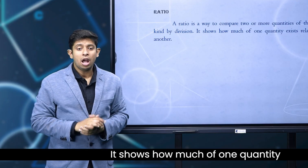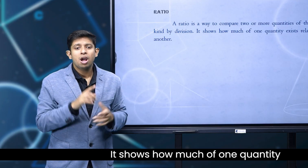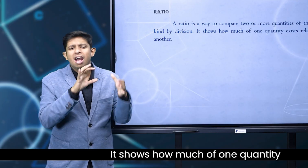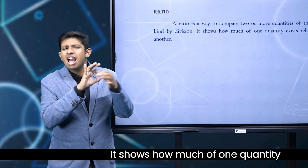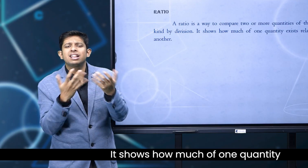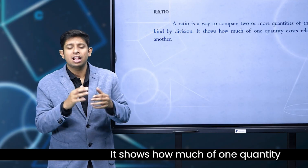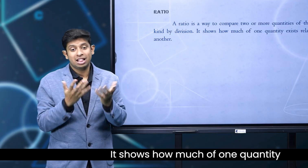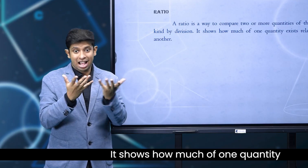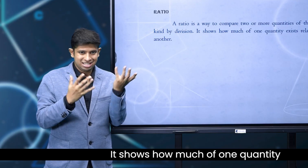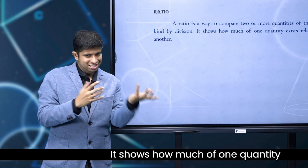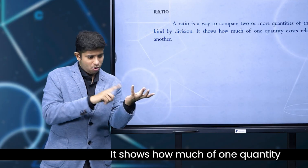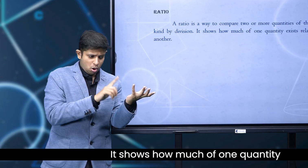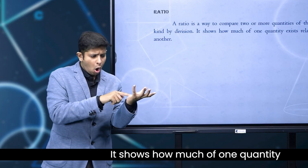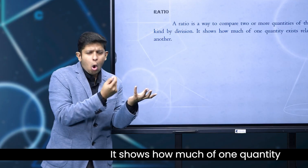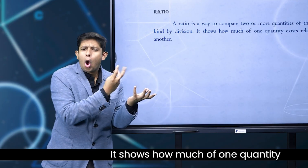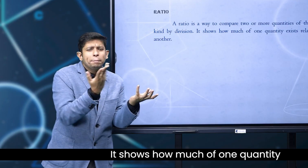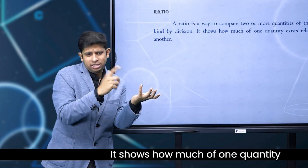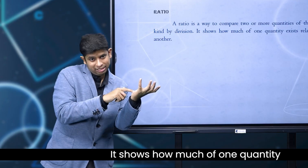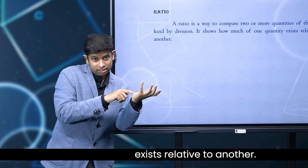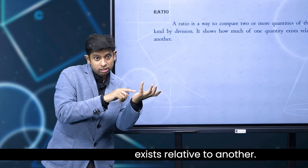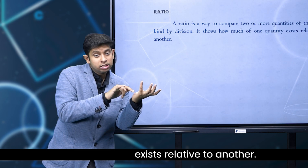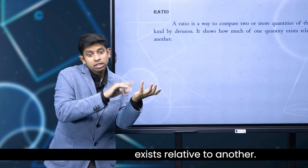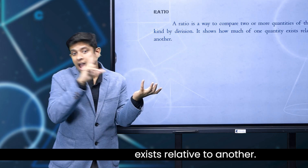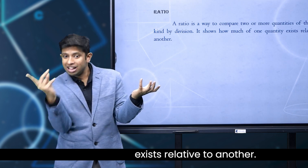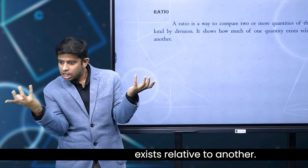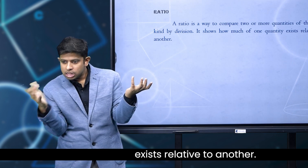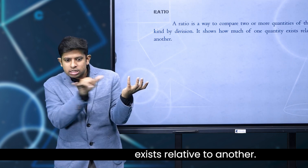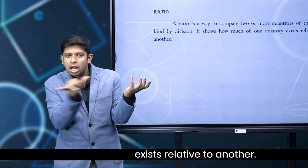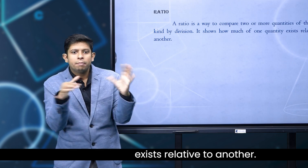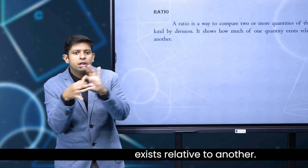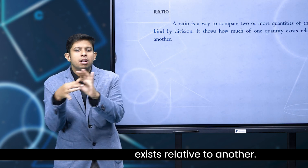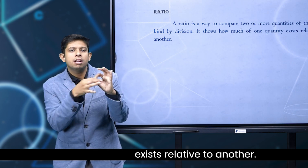It shows how much of one quantity exists relative to another.